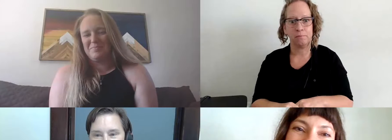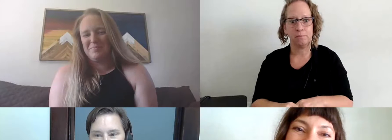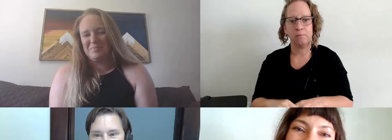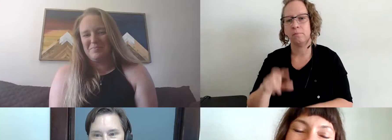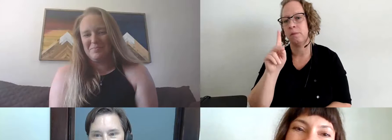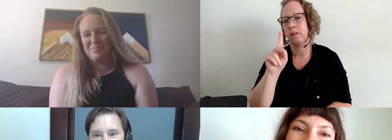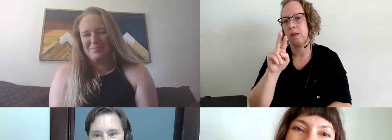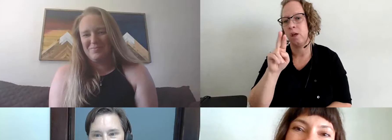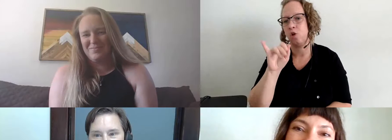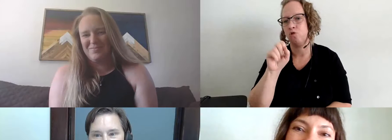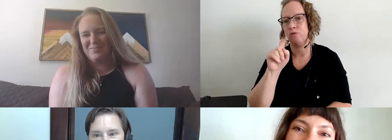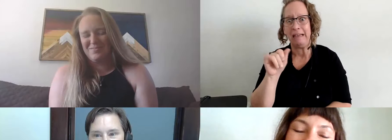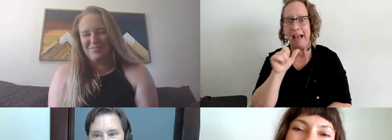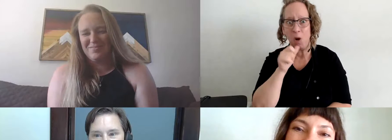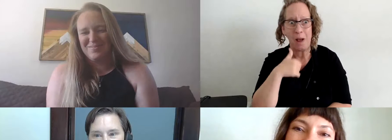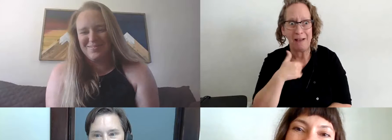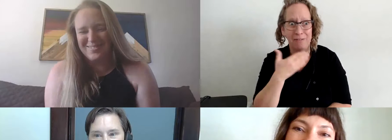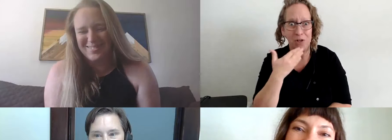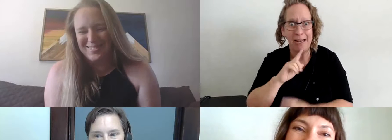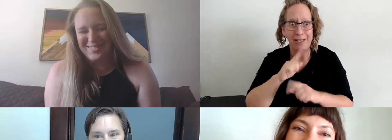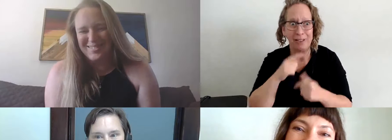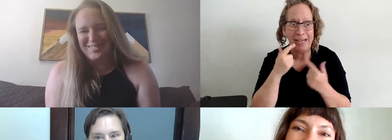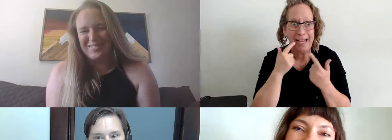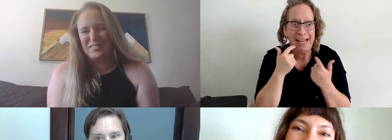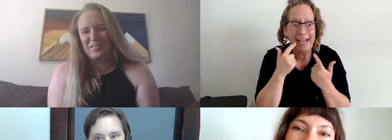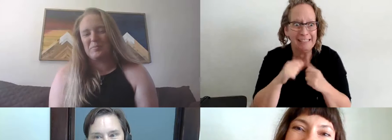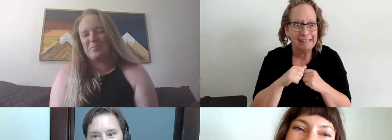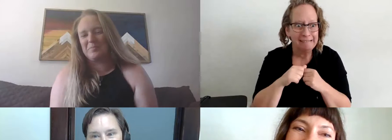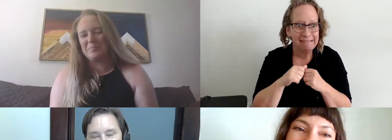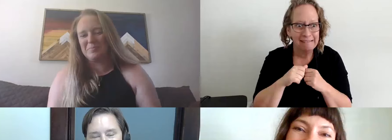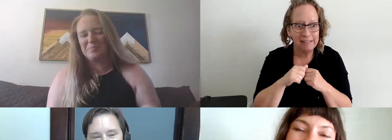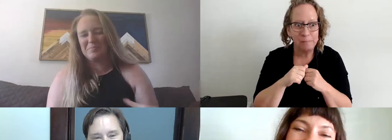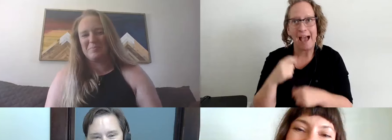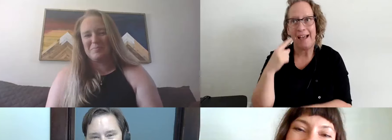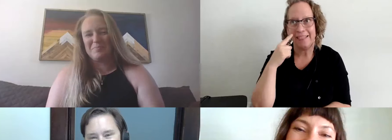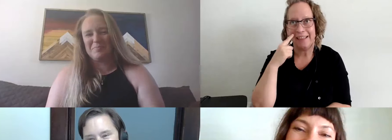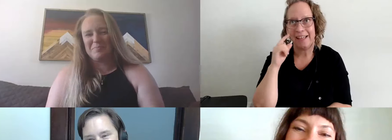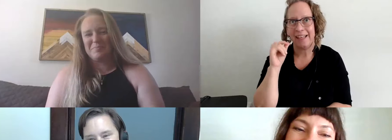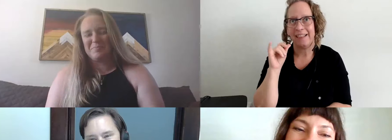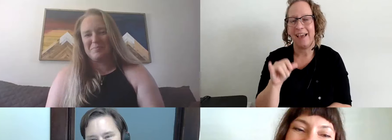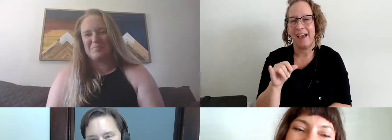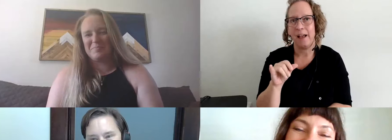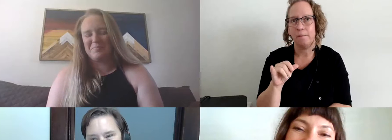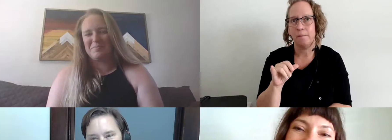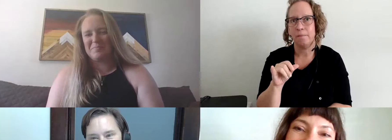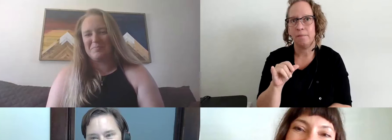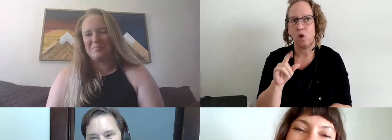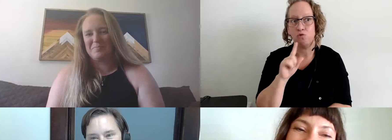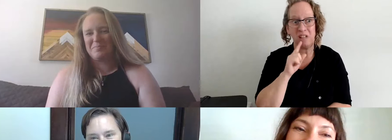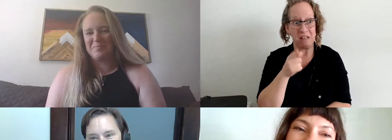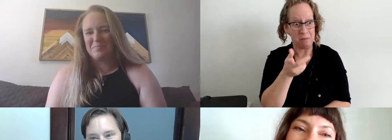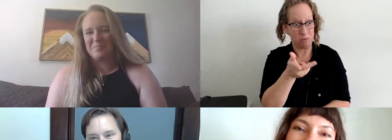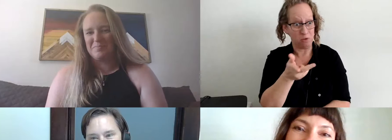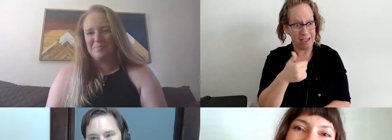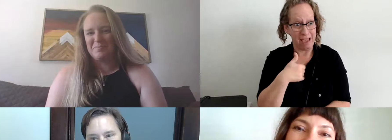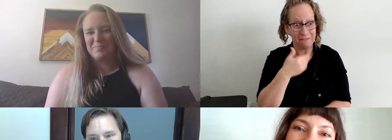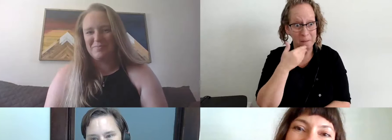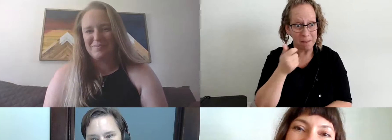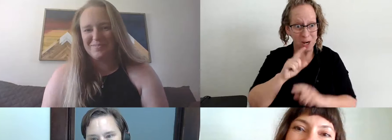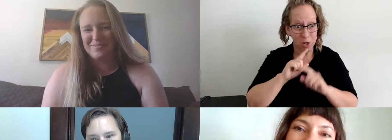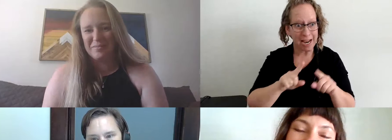I don't know that I have a good answer. I mean, I think you three might have a better answer on that, but